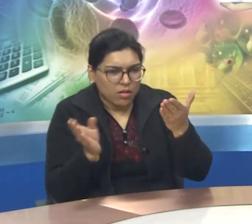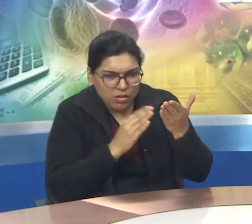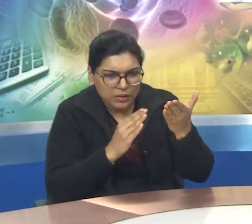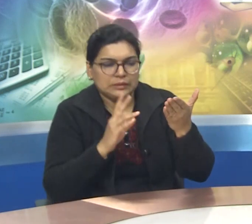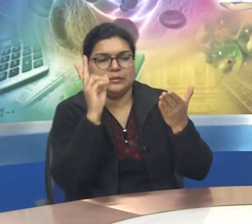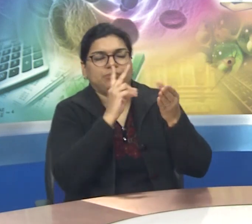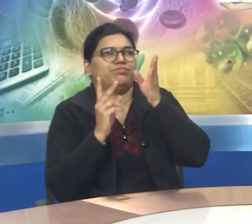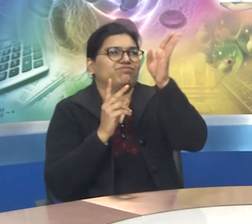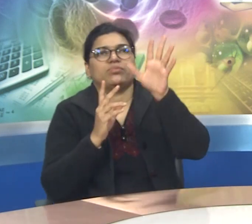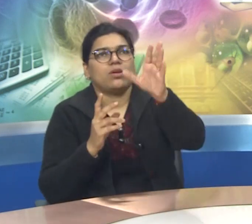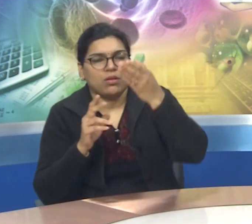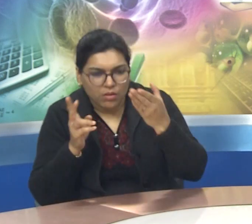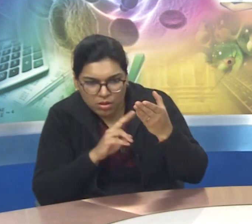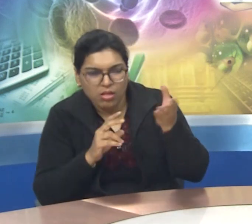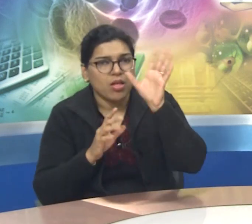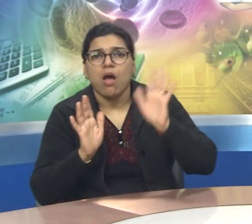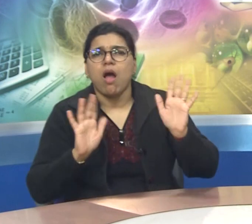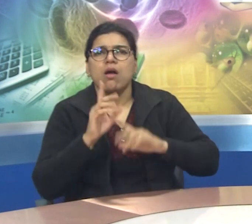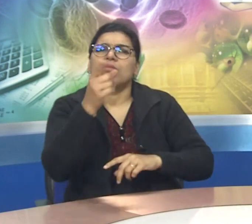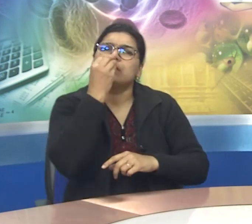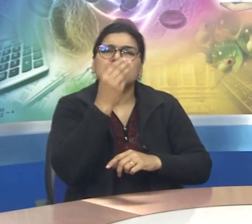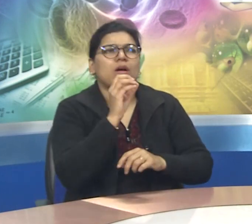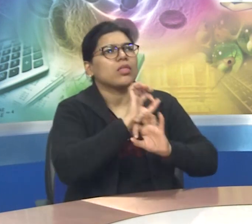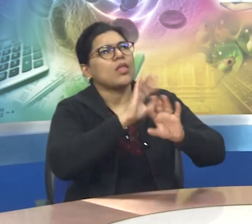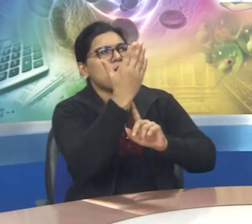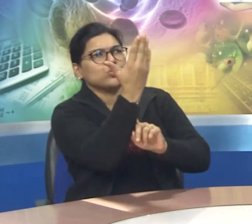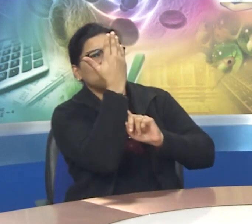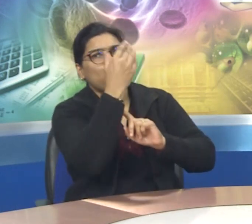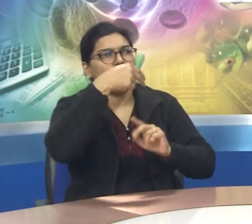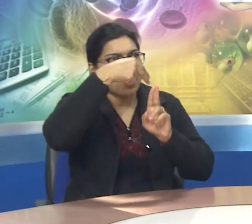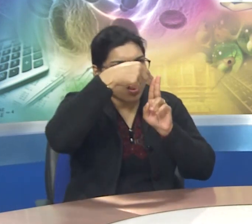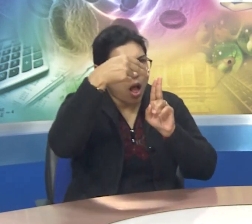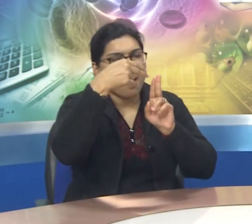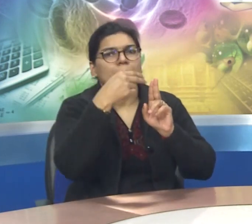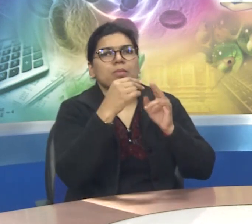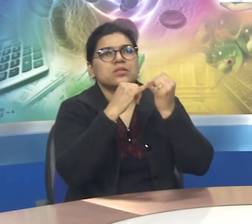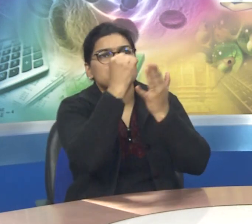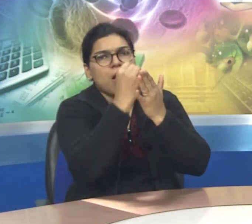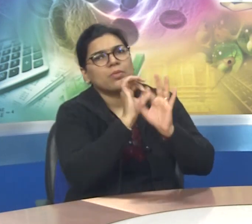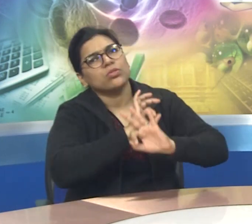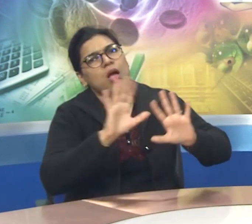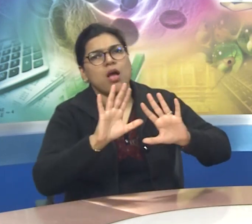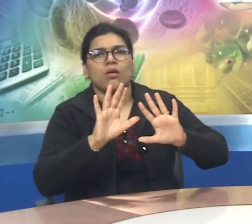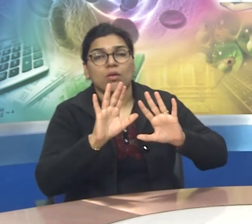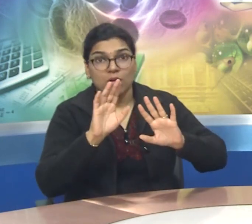access. This is another important factor helping every book to get its reader. It